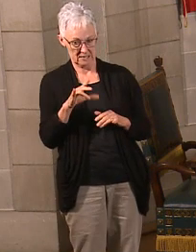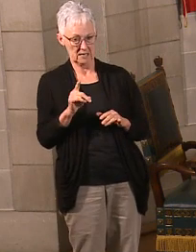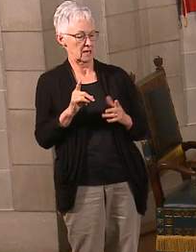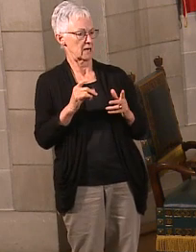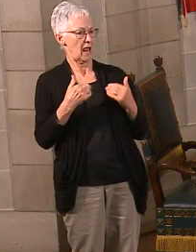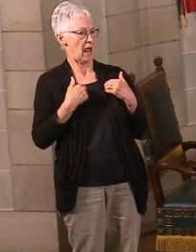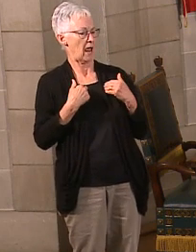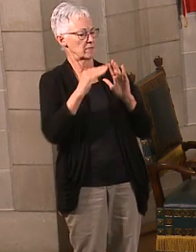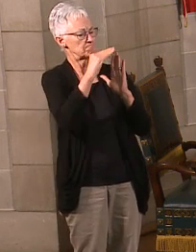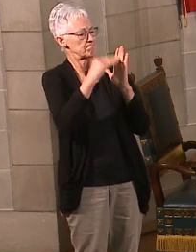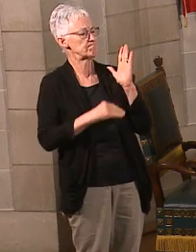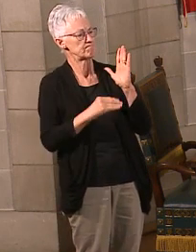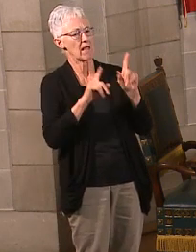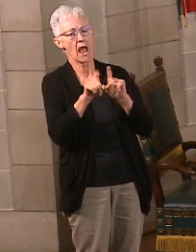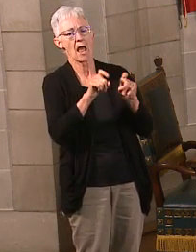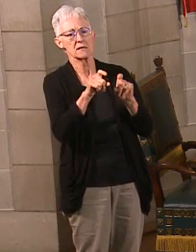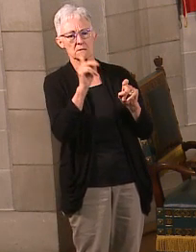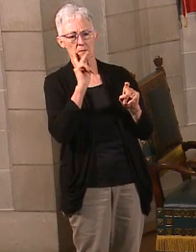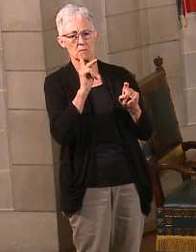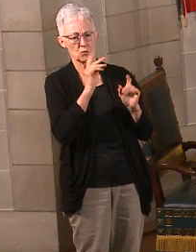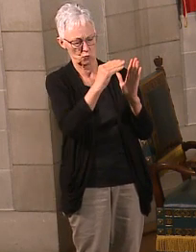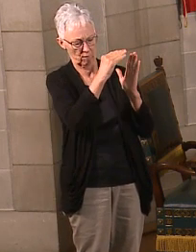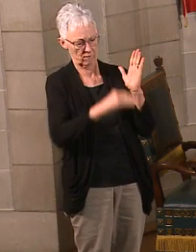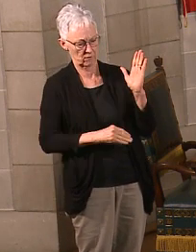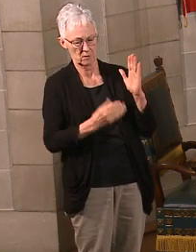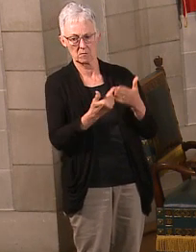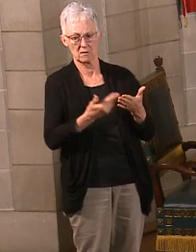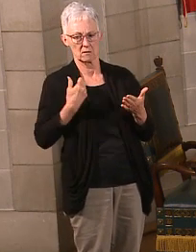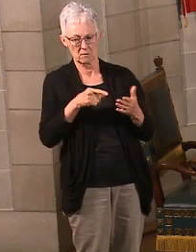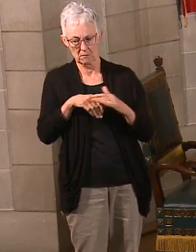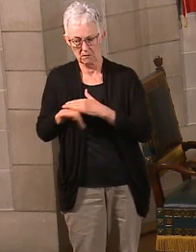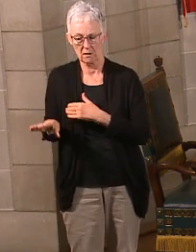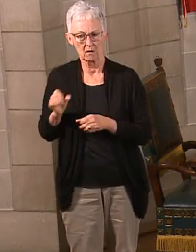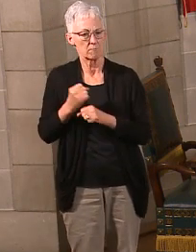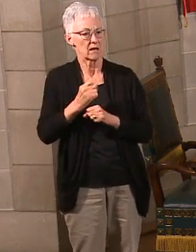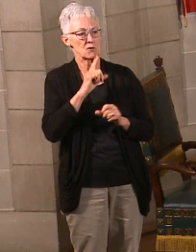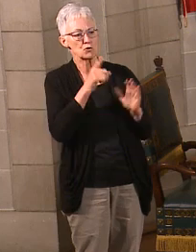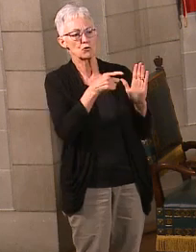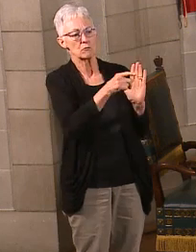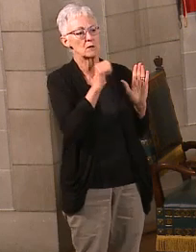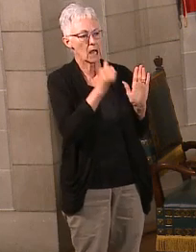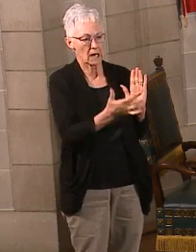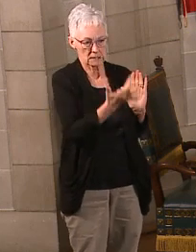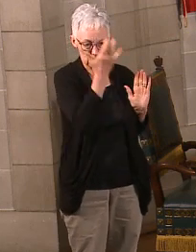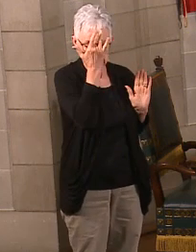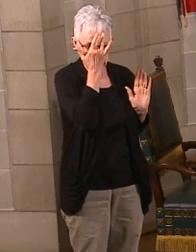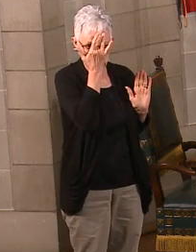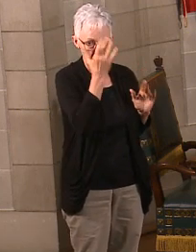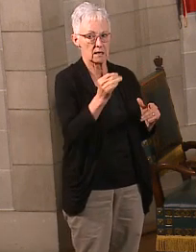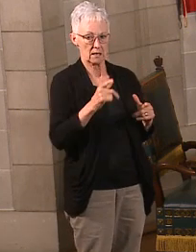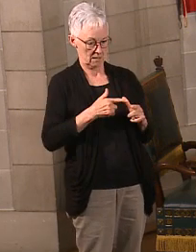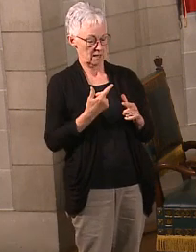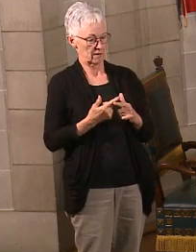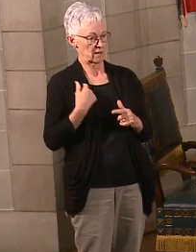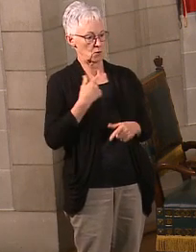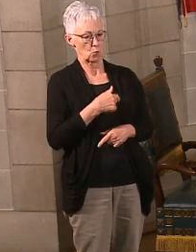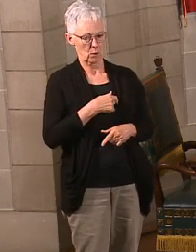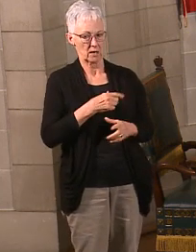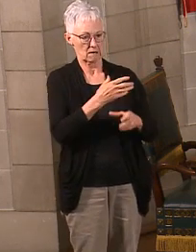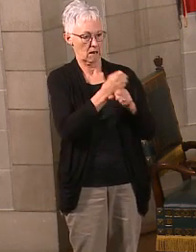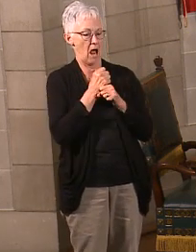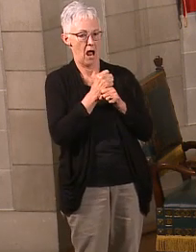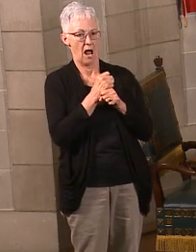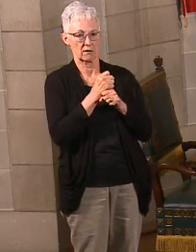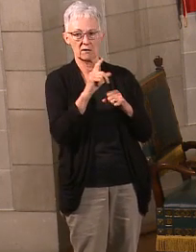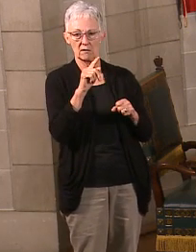get some digital thermometers, so we've now begun taking the temperature of everyone that comes into all of our system, not just our prisons, including the office